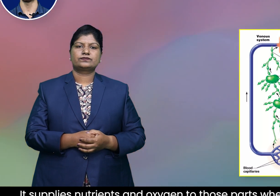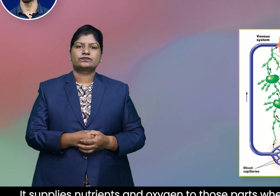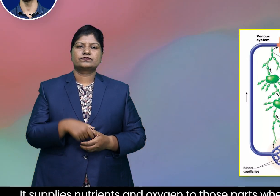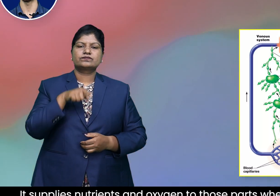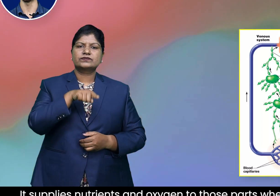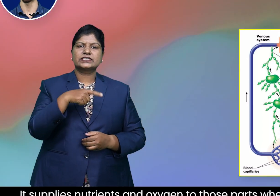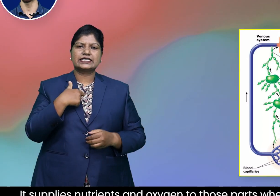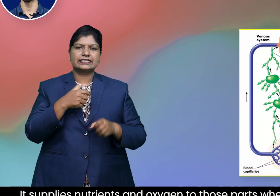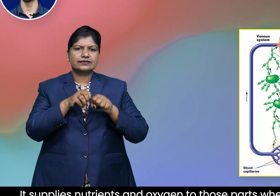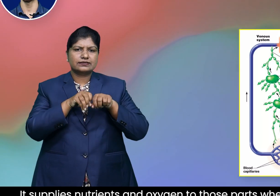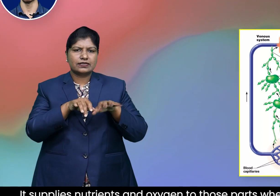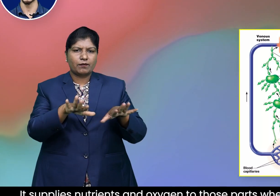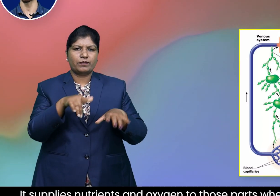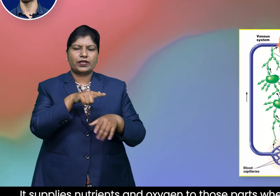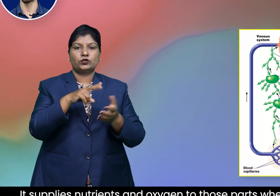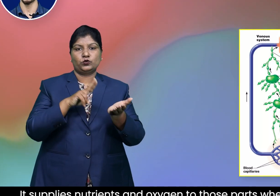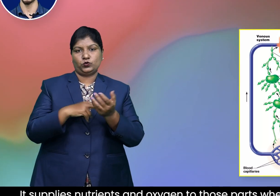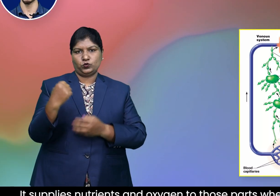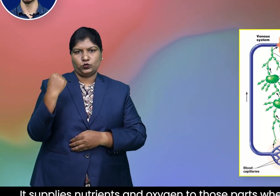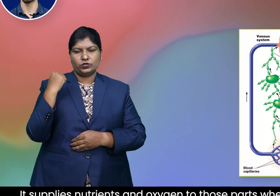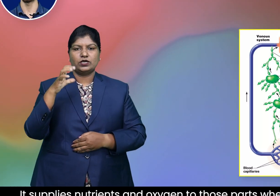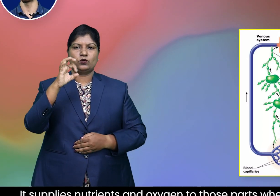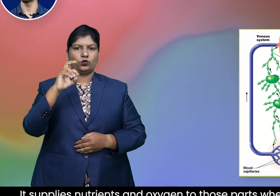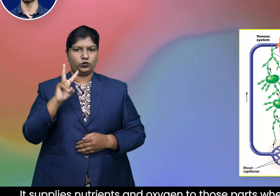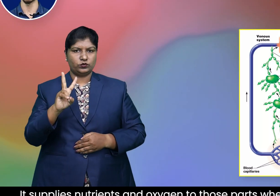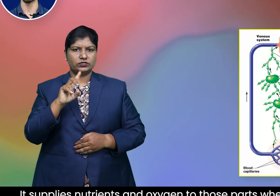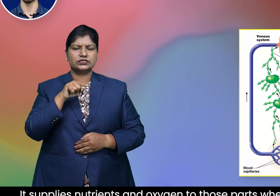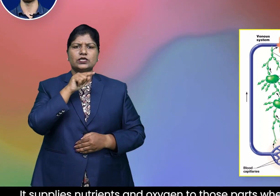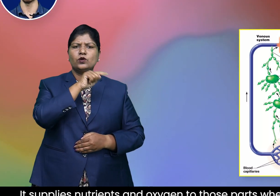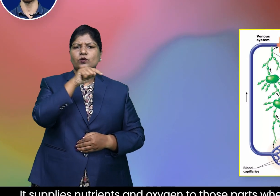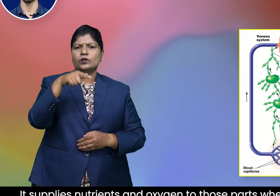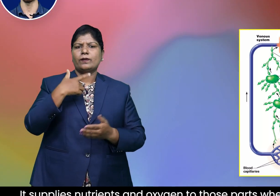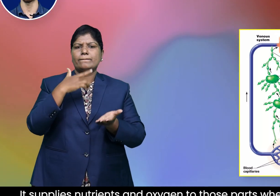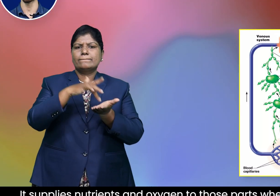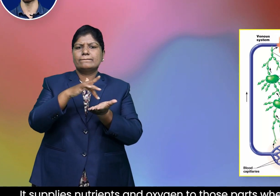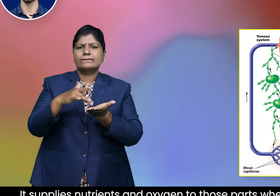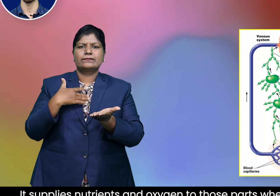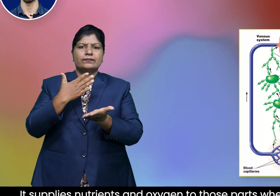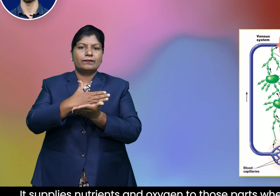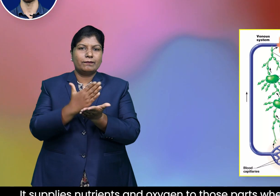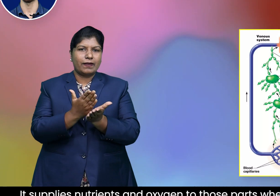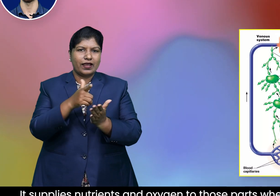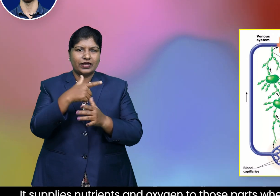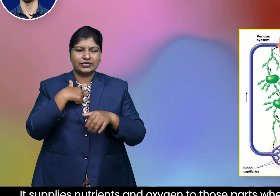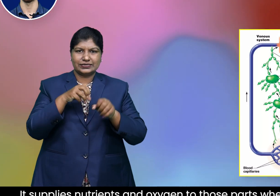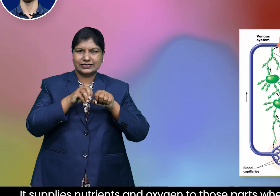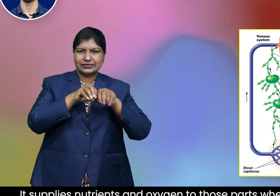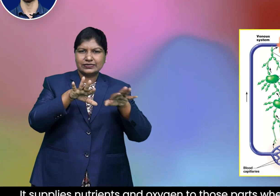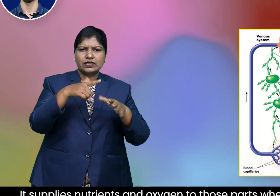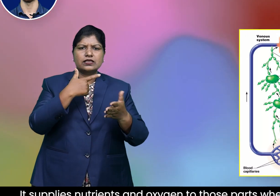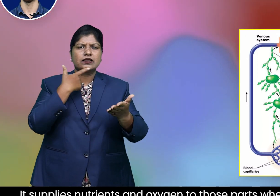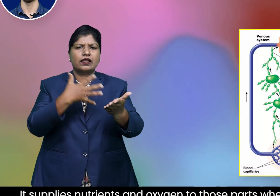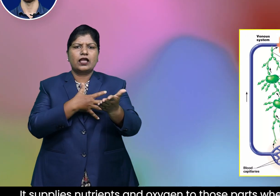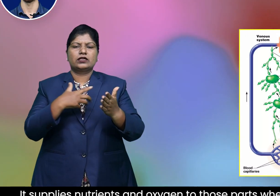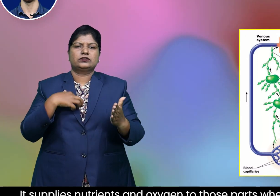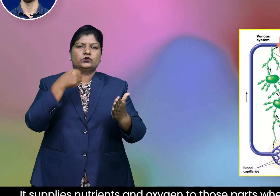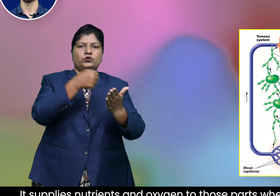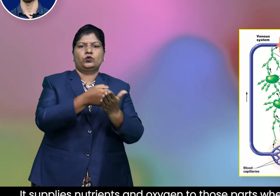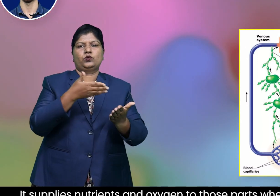It supplies nutrients and oxygen to those parts where blood cannot reach.